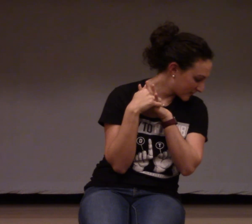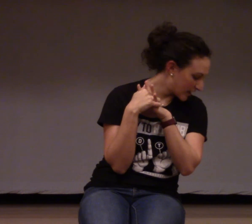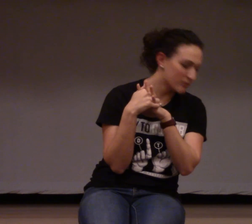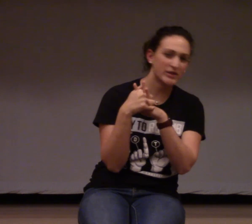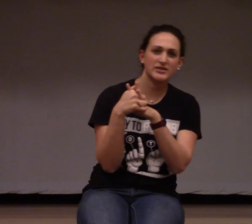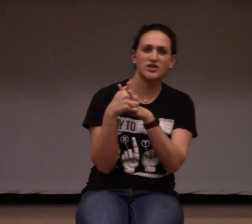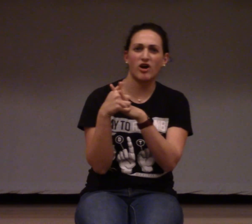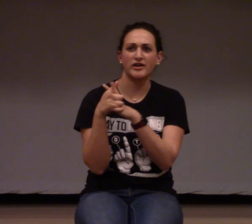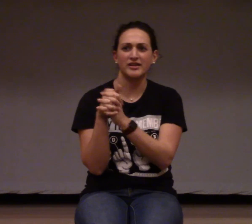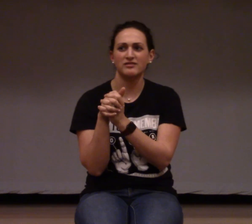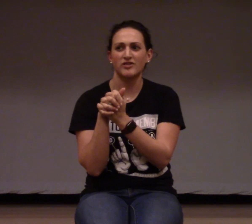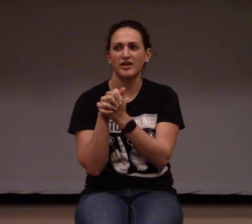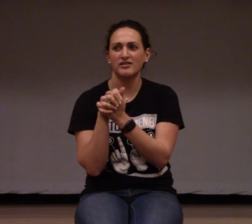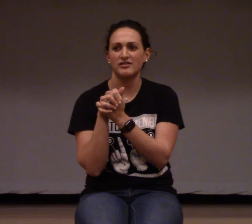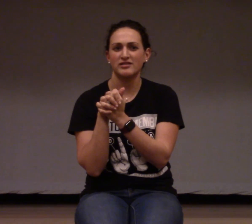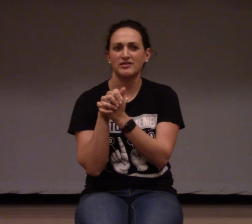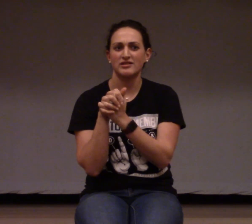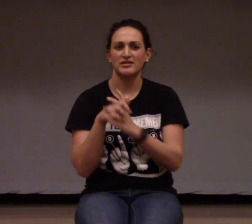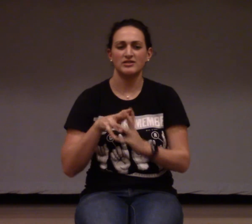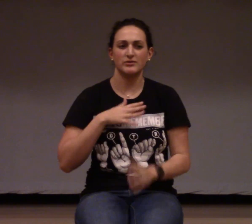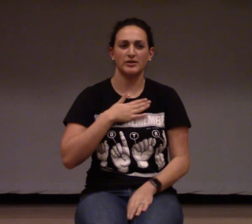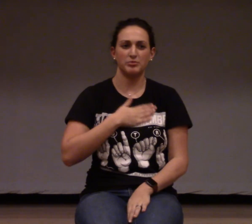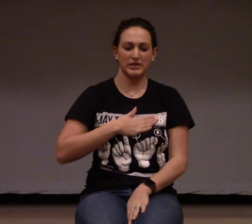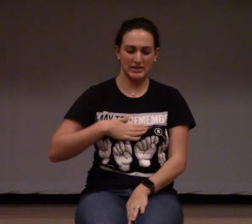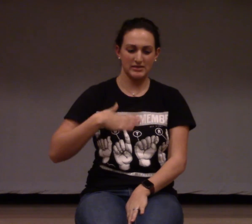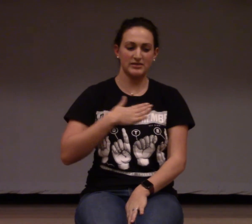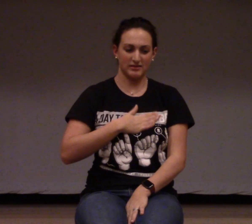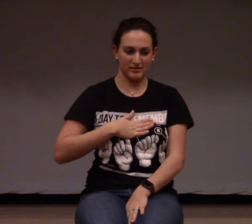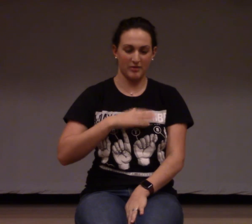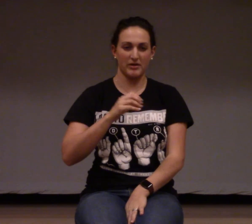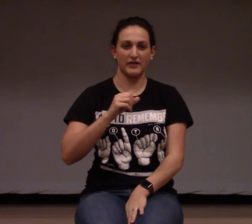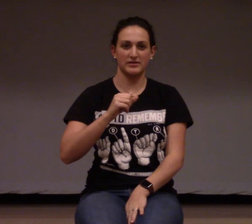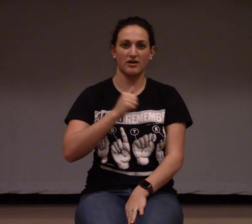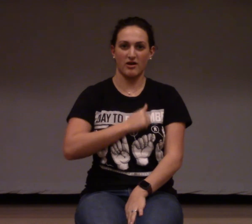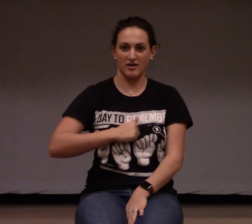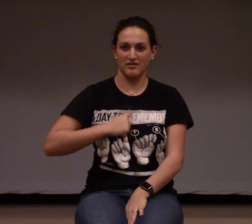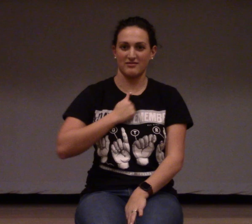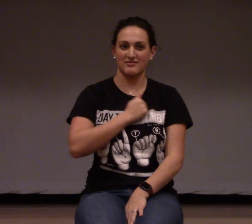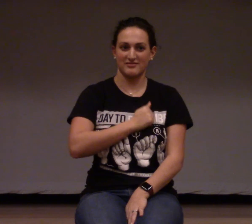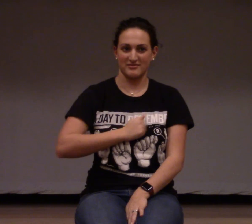And we did sorry, right? We did please, yep, and then sorry.